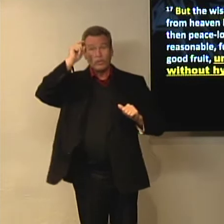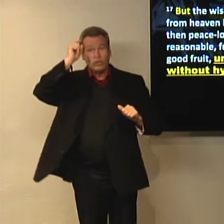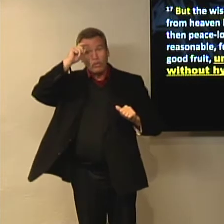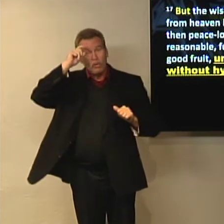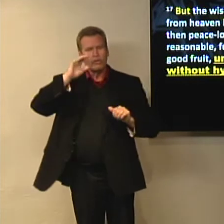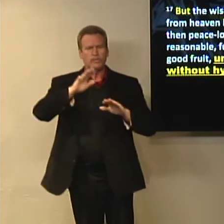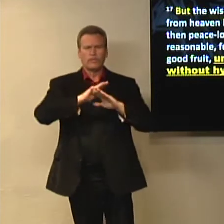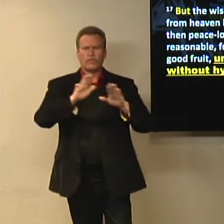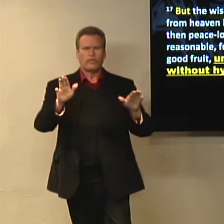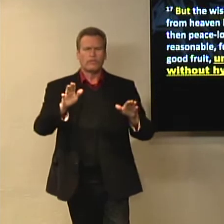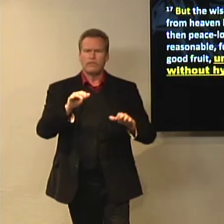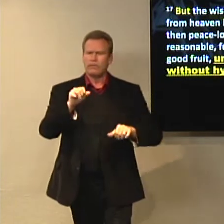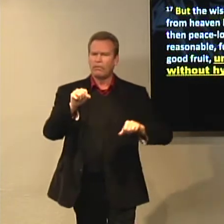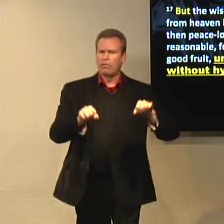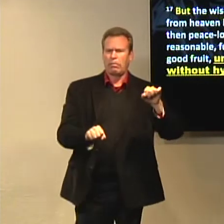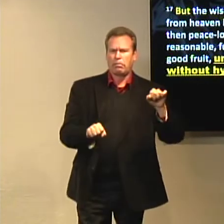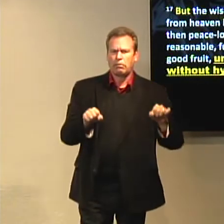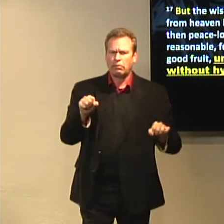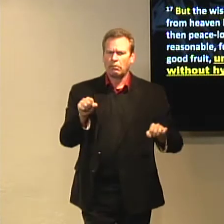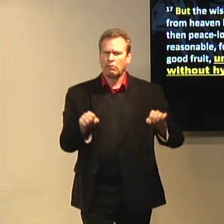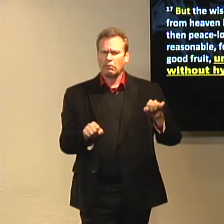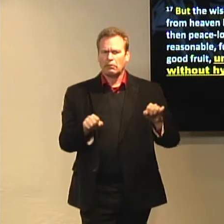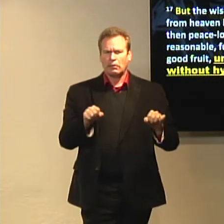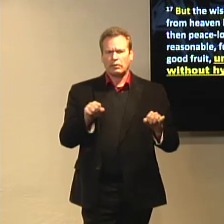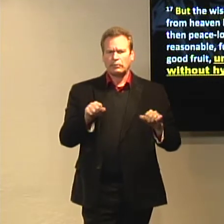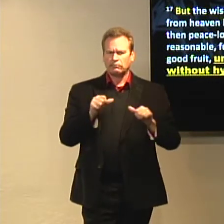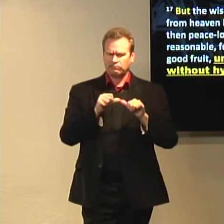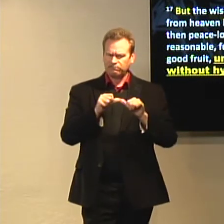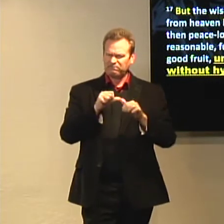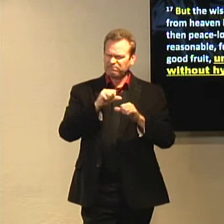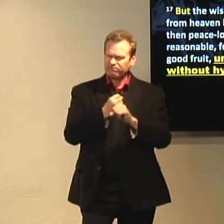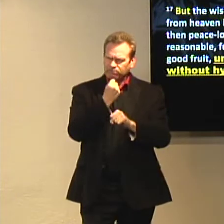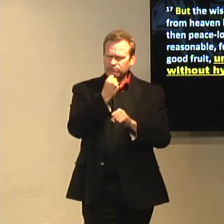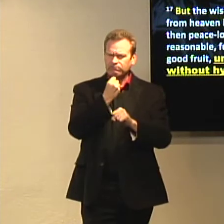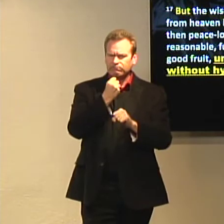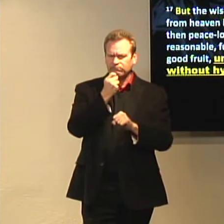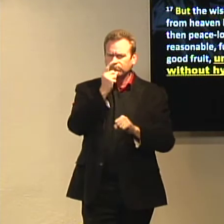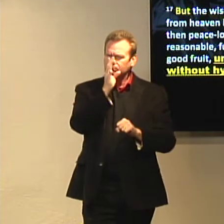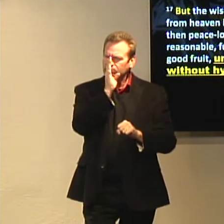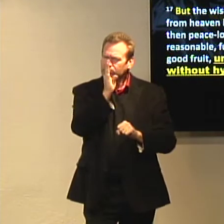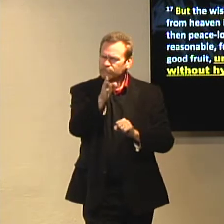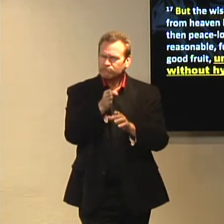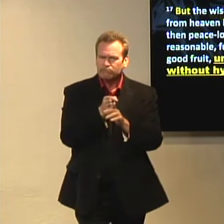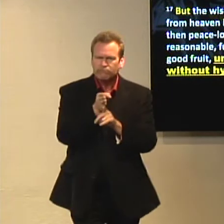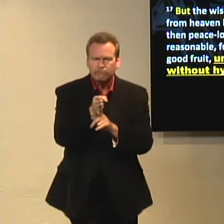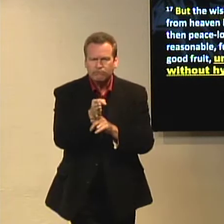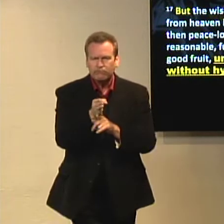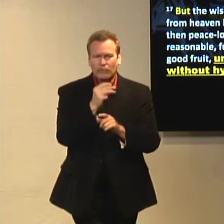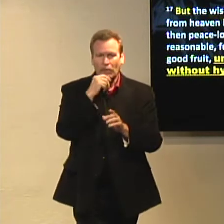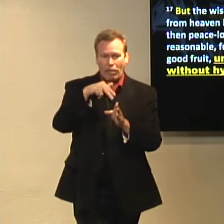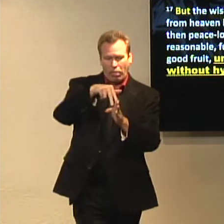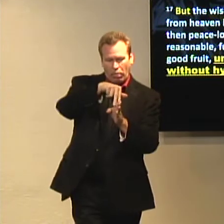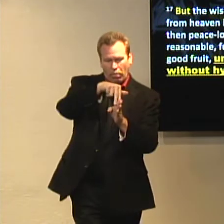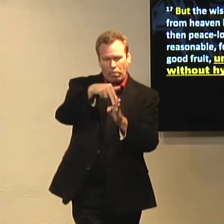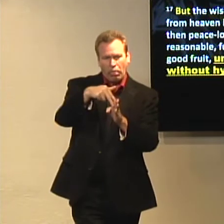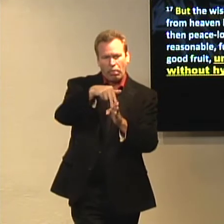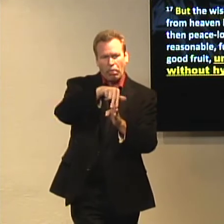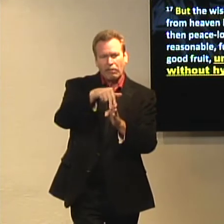should be with our wisdom. There should be no wavering of that. It should continue on and just go straight through. No